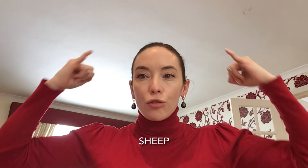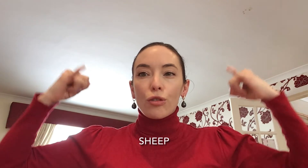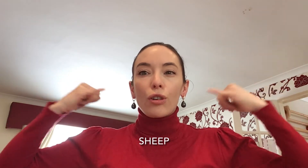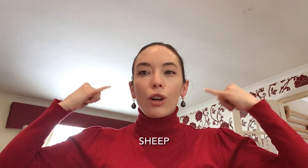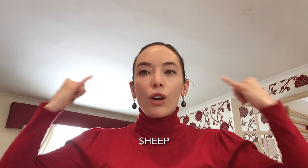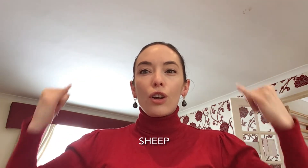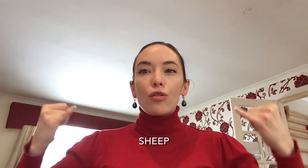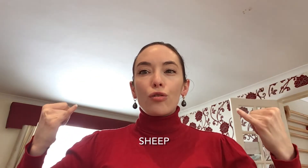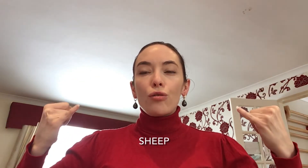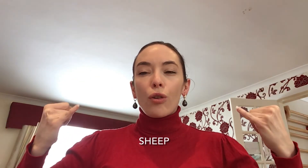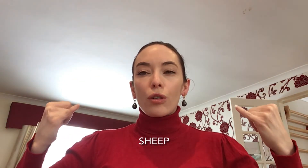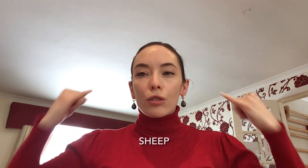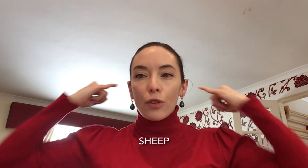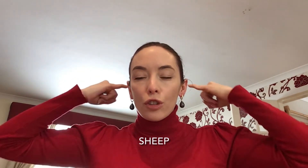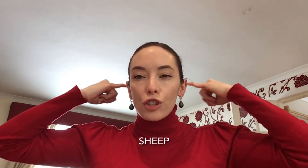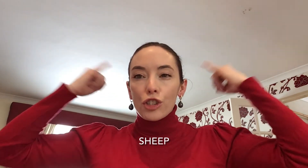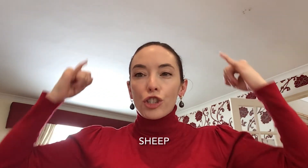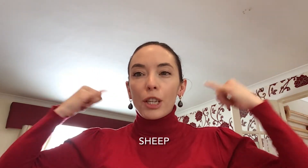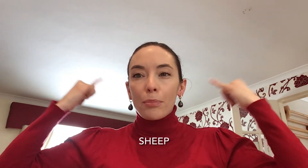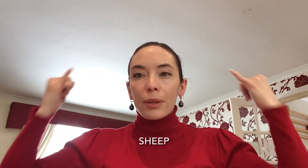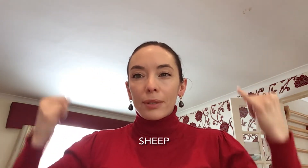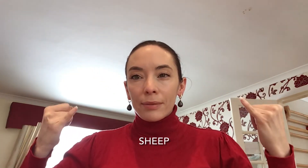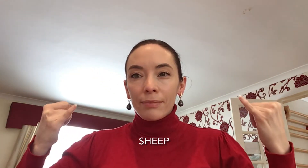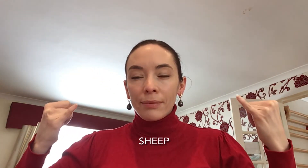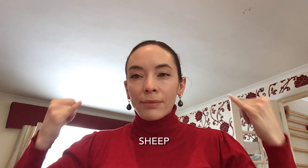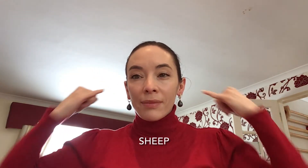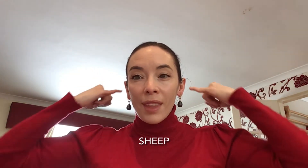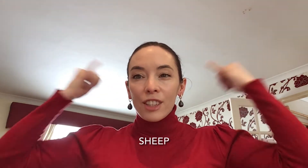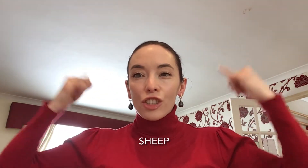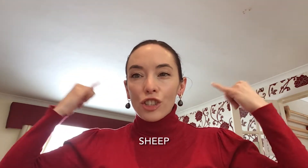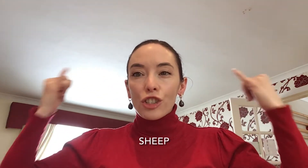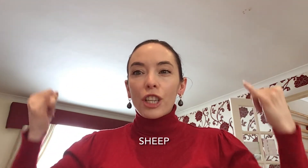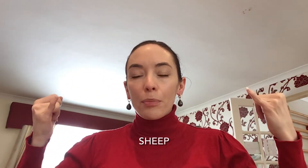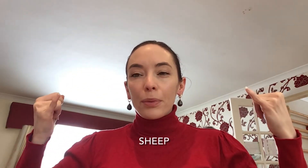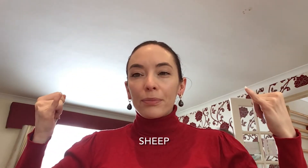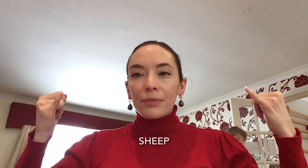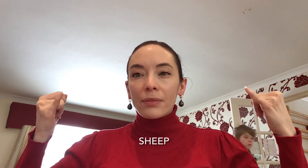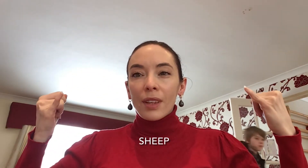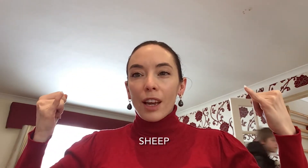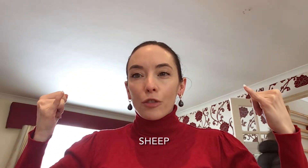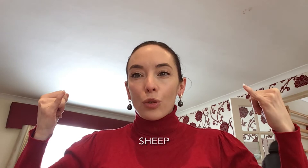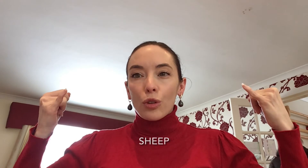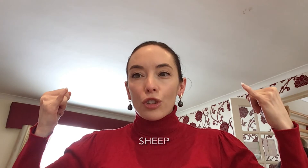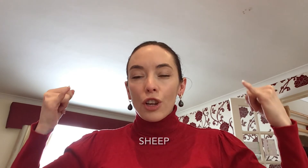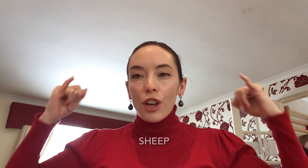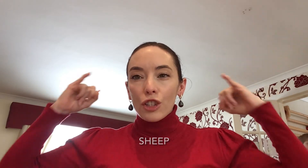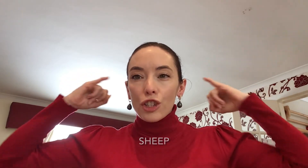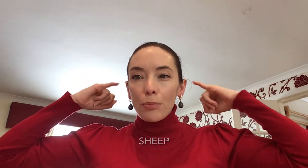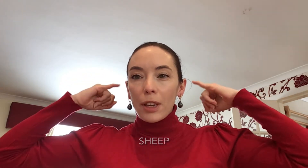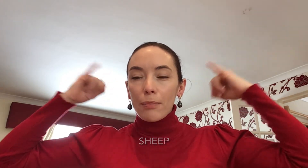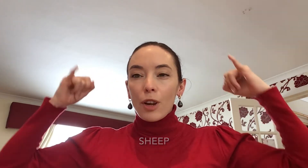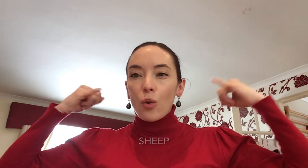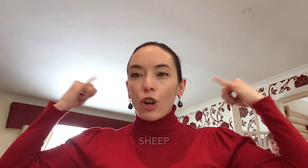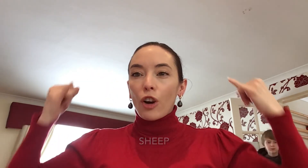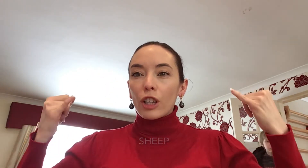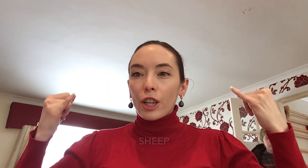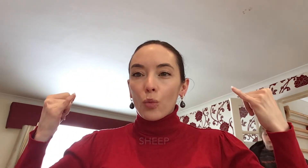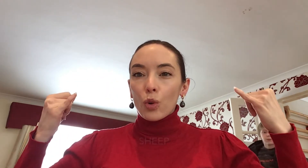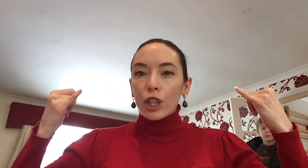draw 2 horns for sheep. Sheep. And of course, sheep can be all curly and woolly